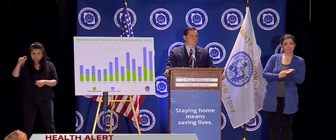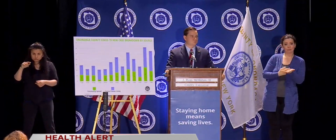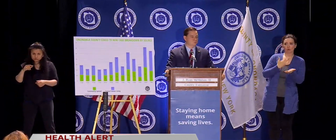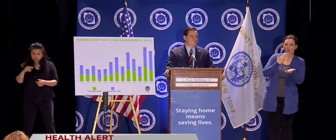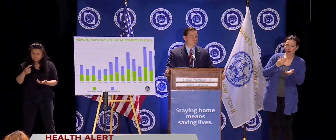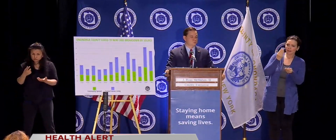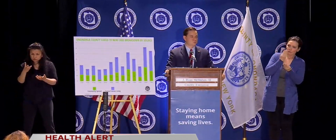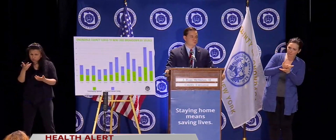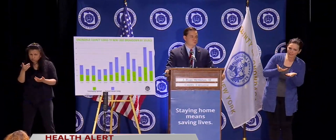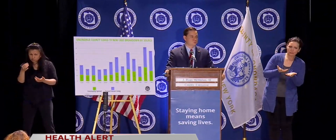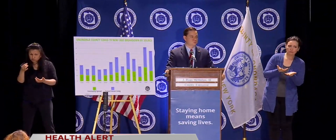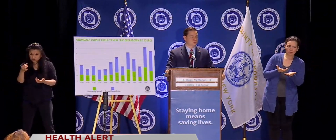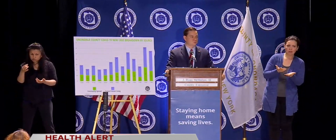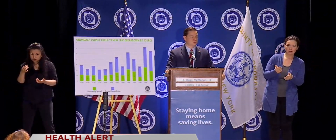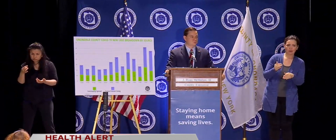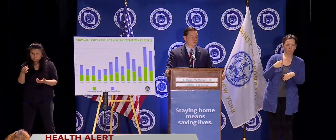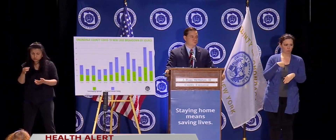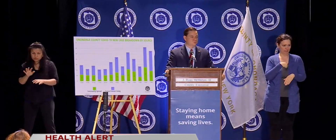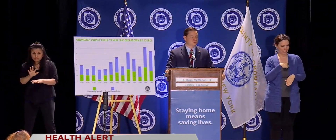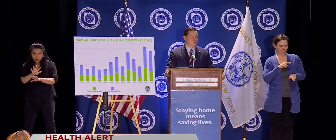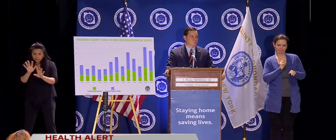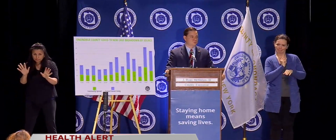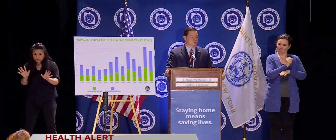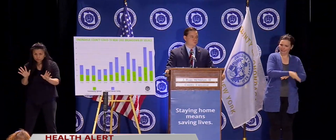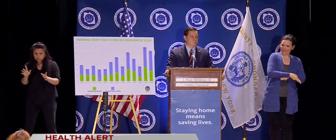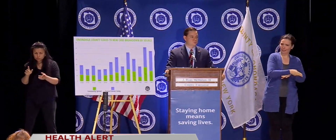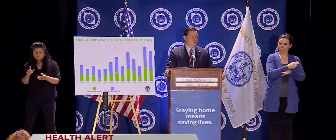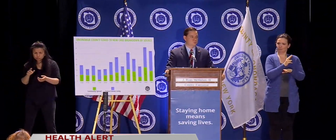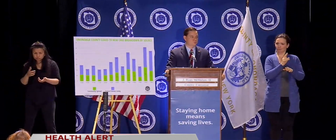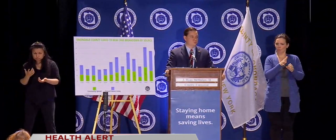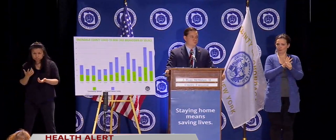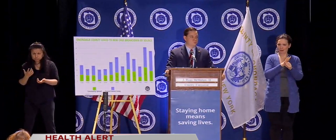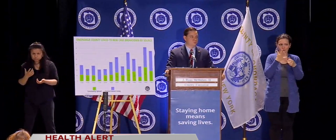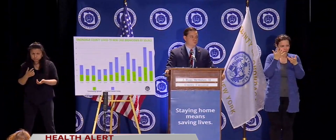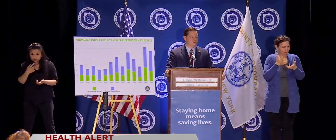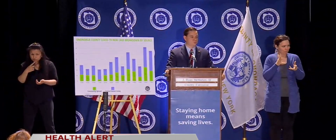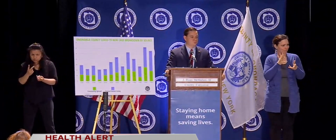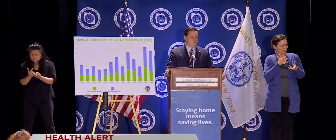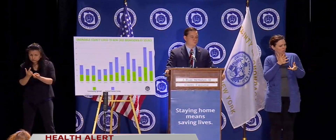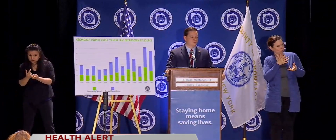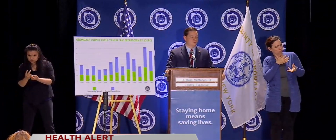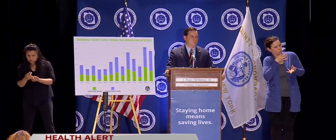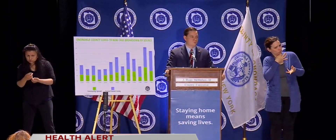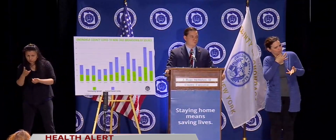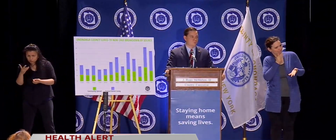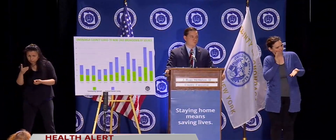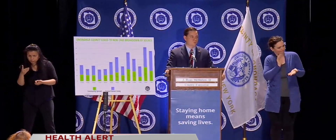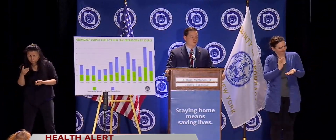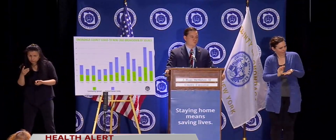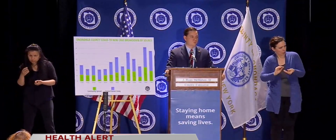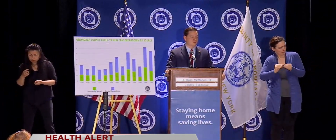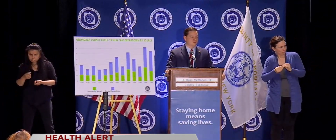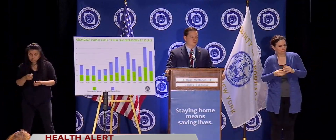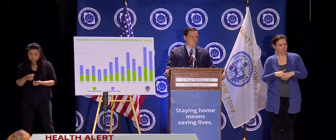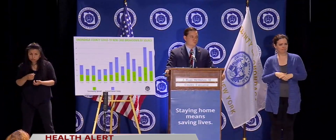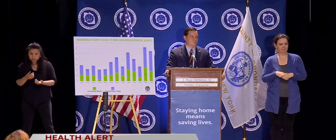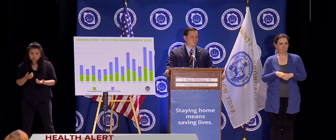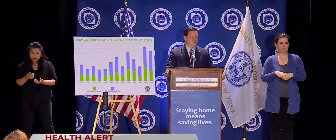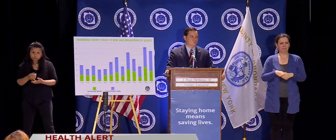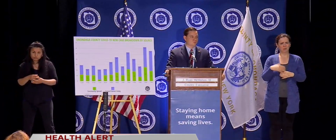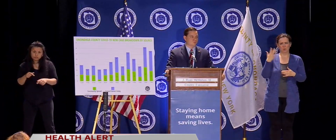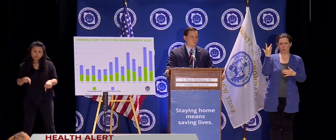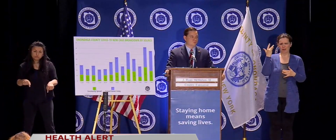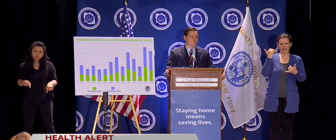this disease. How could it happen that there's now 19 deaths